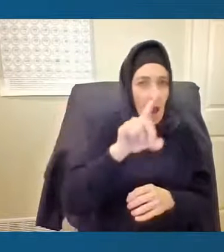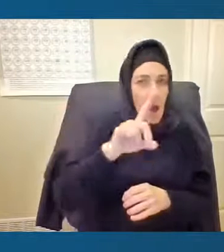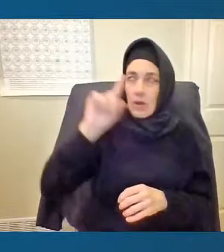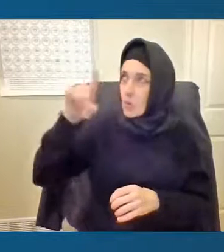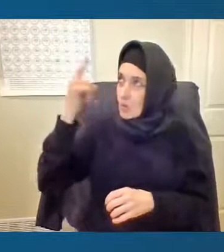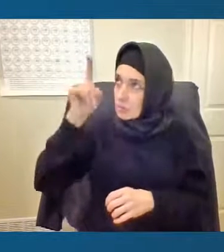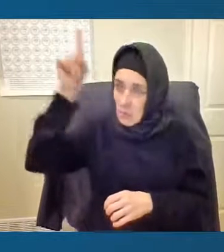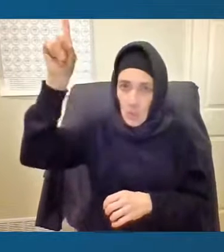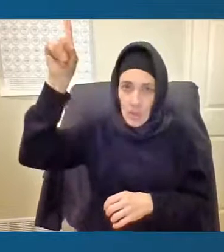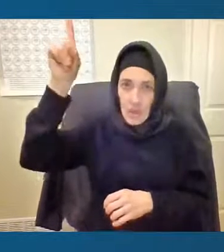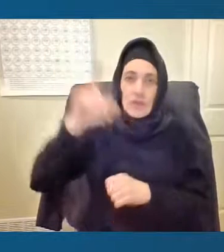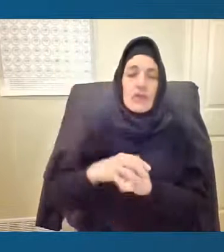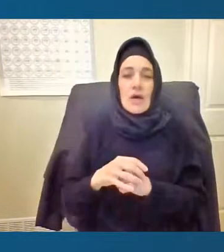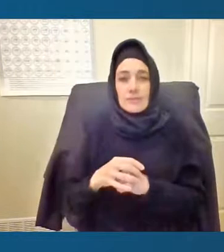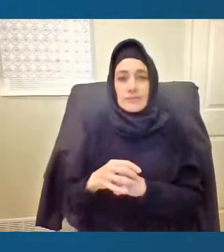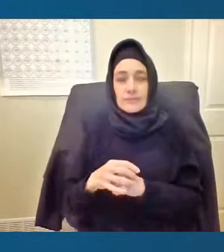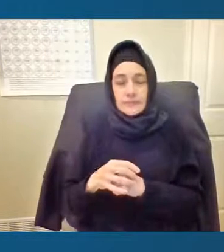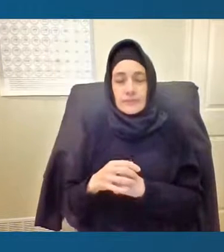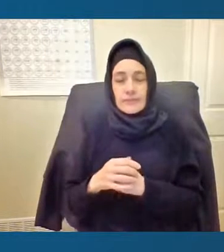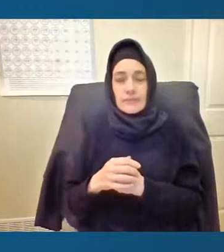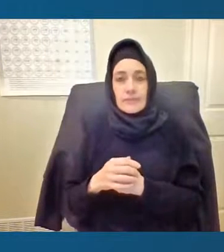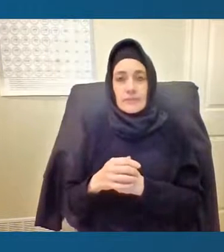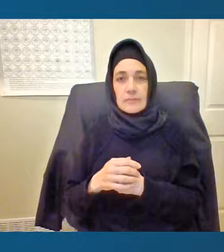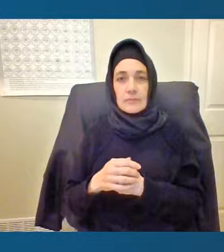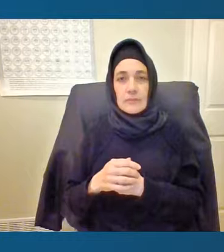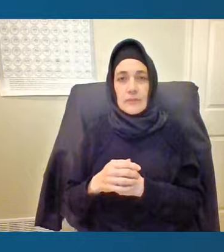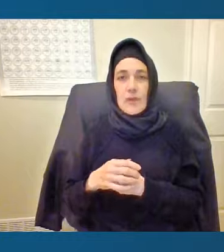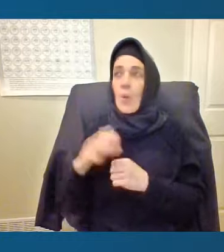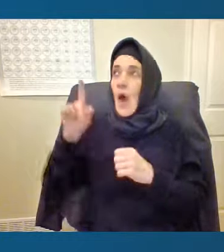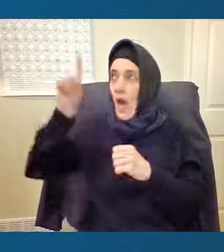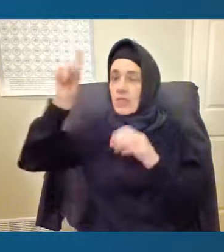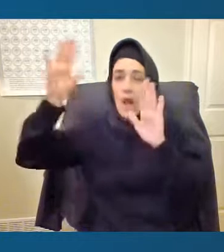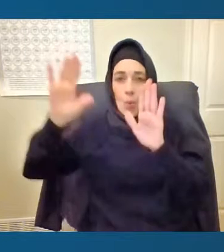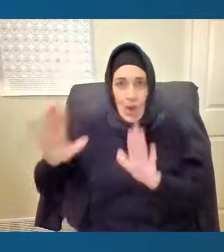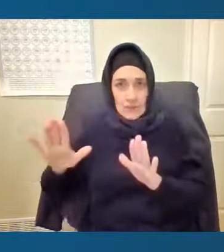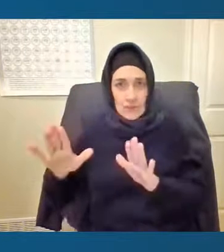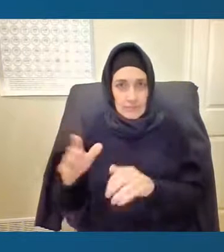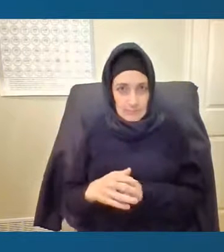gym, you don't go to the gym and just randomly lift stuff. I brought this up